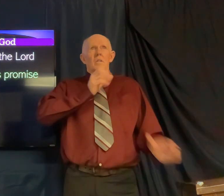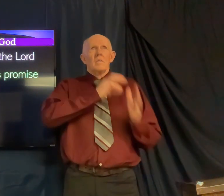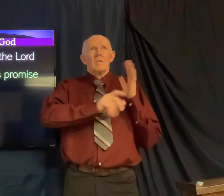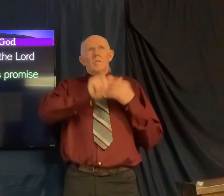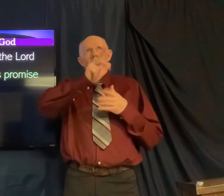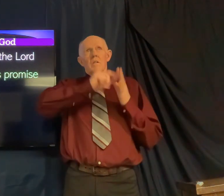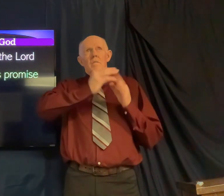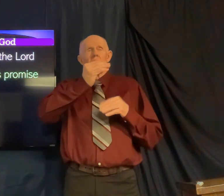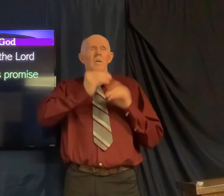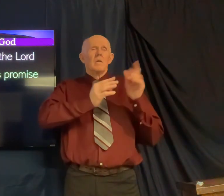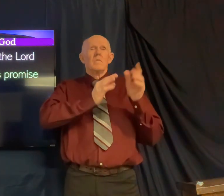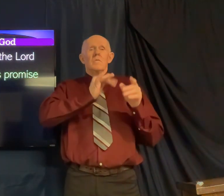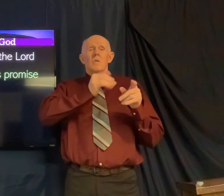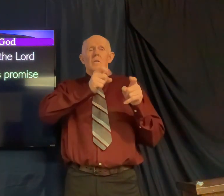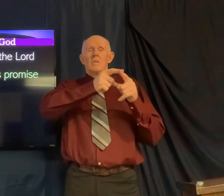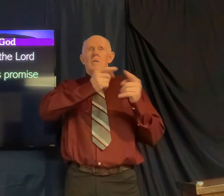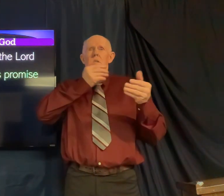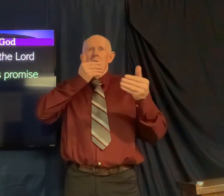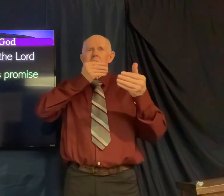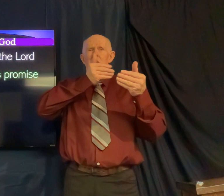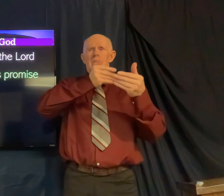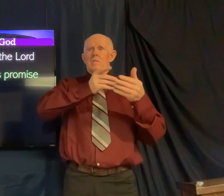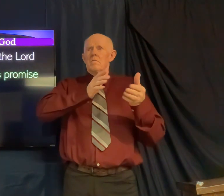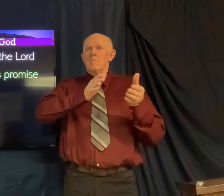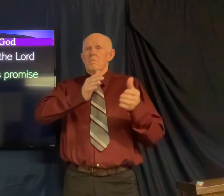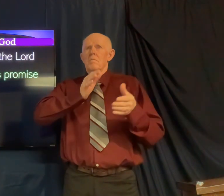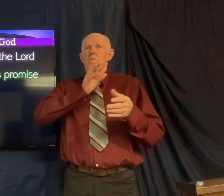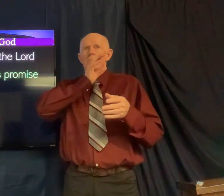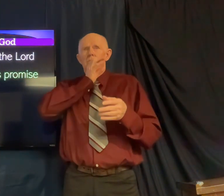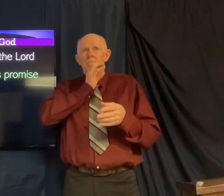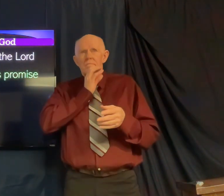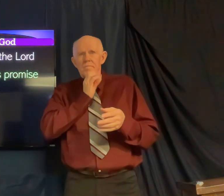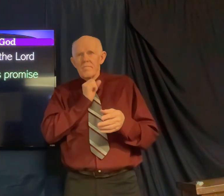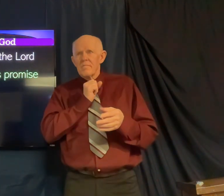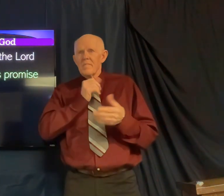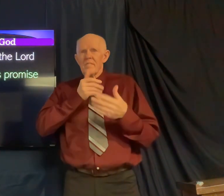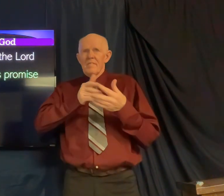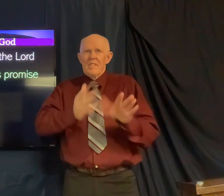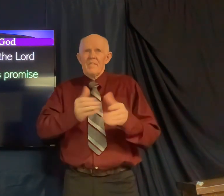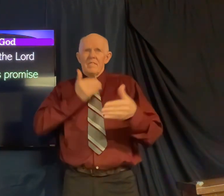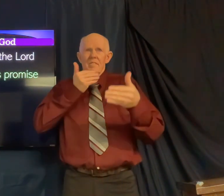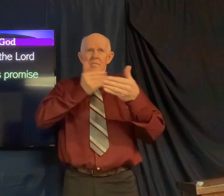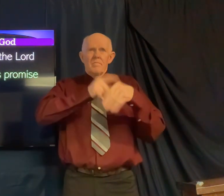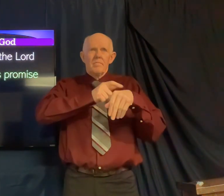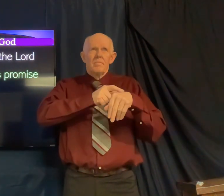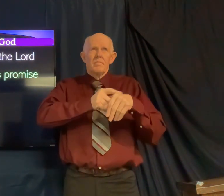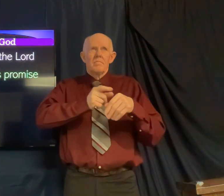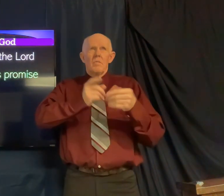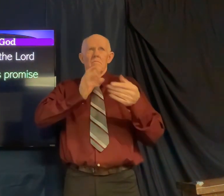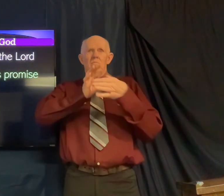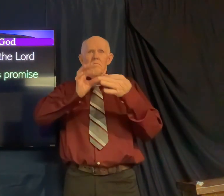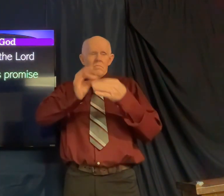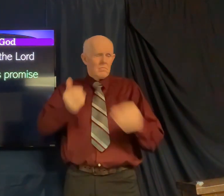In Joshua 23:14, it was near time. Joshua was old. It was near time for him to